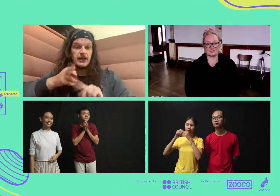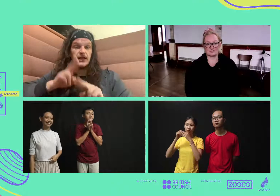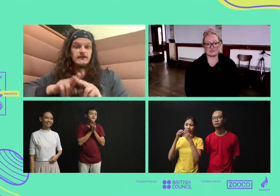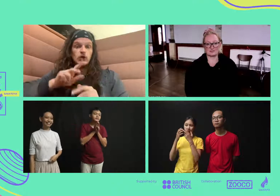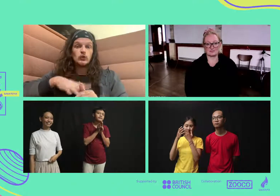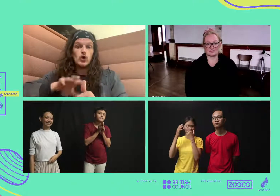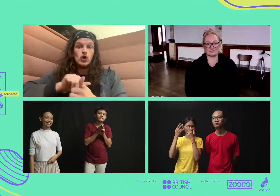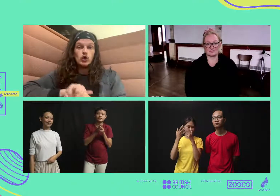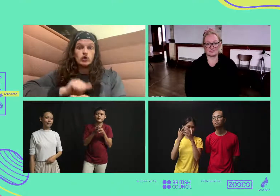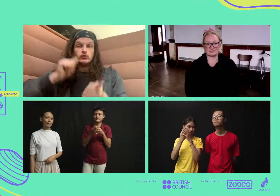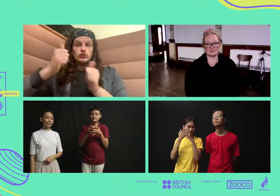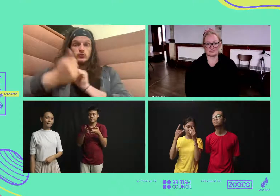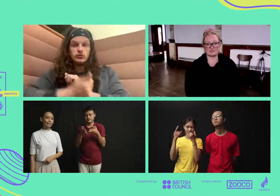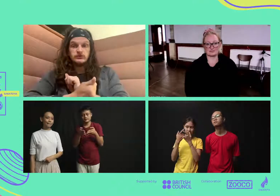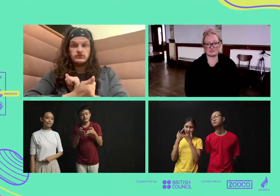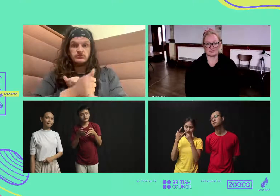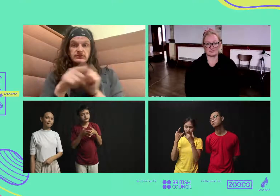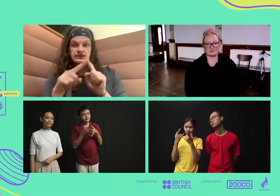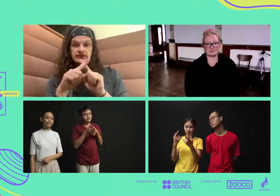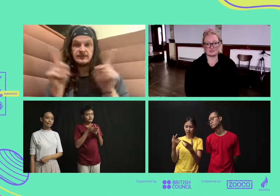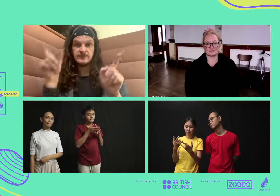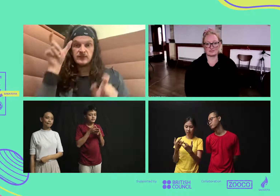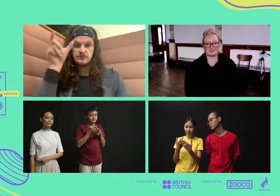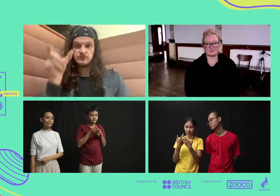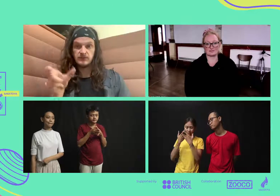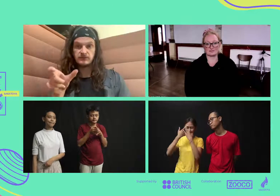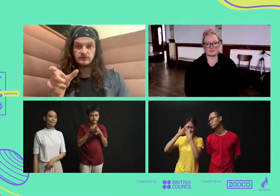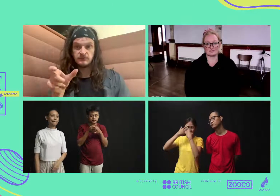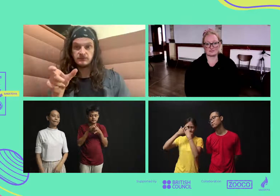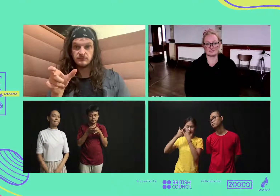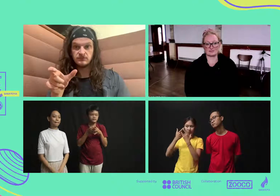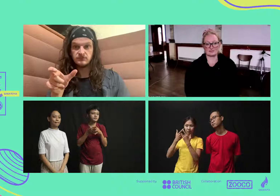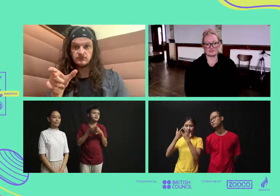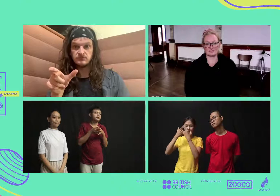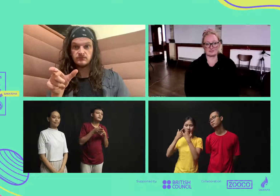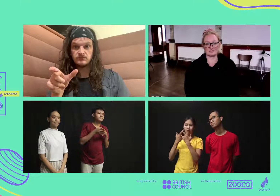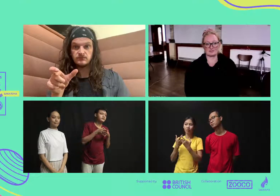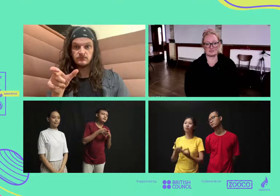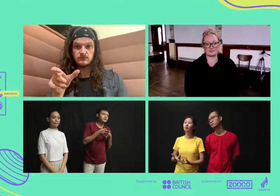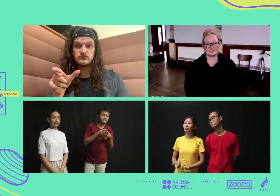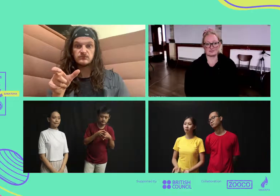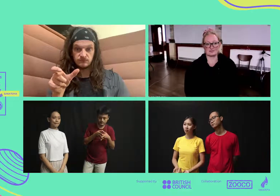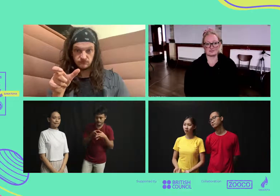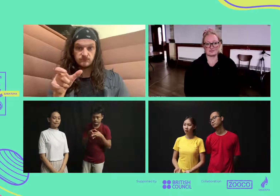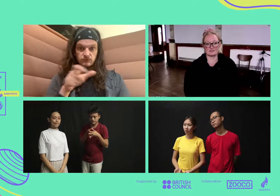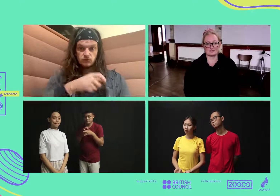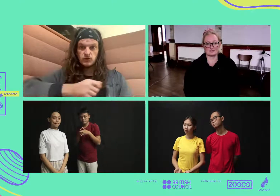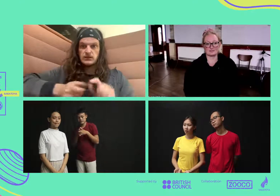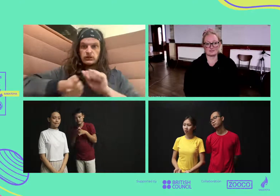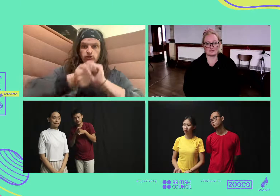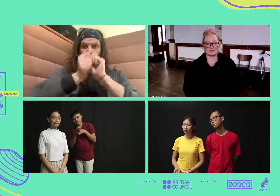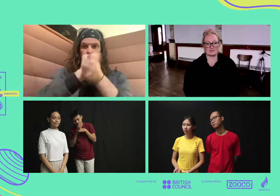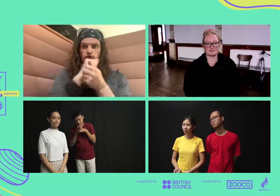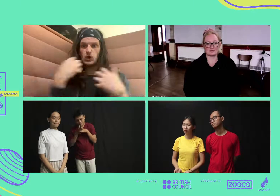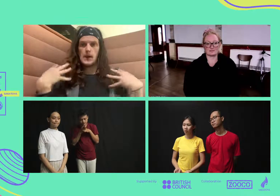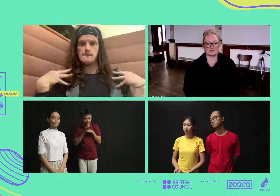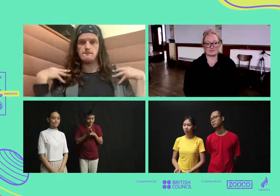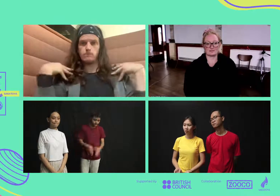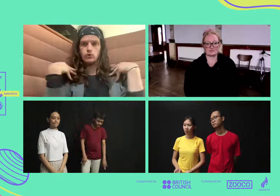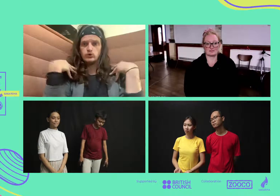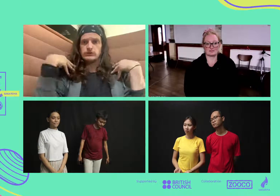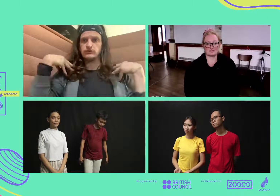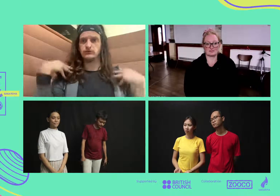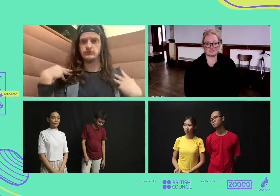person, okay? However, if you want to switch between different people, so if you want different characters in your